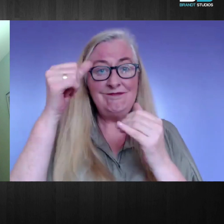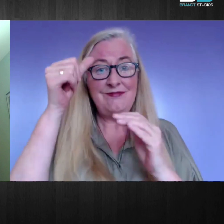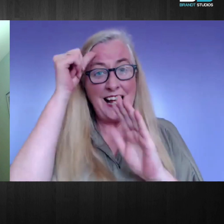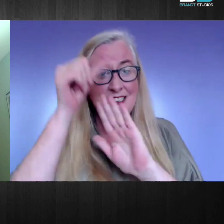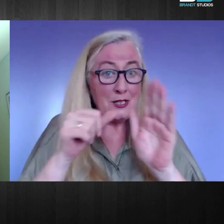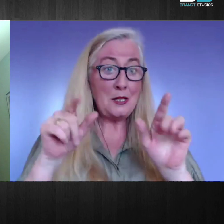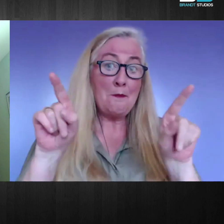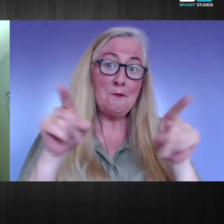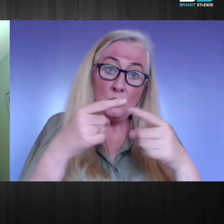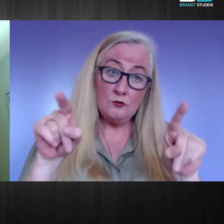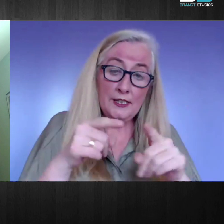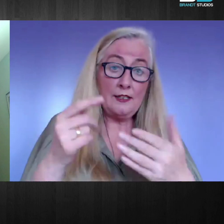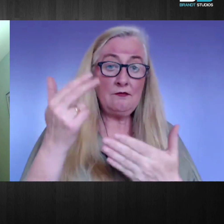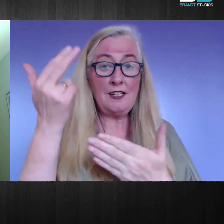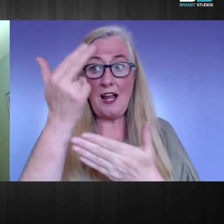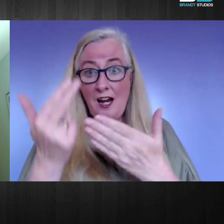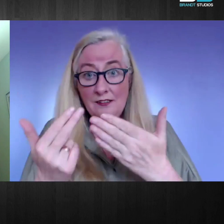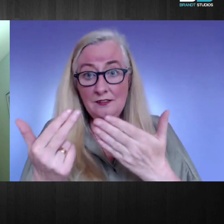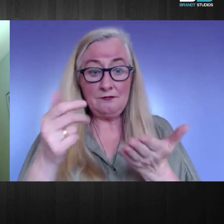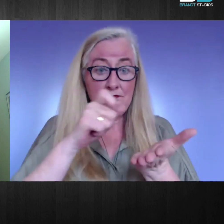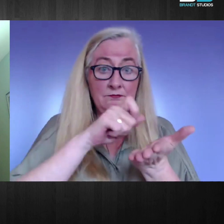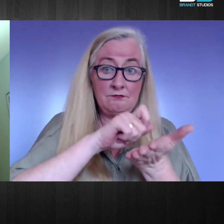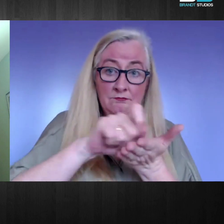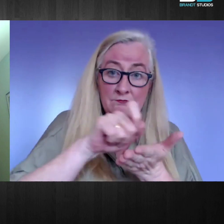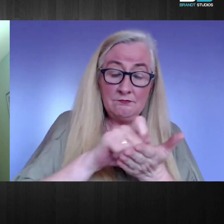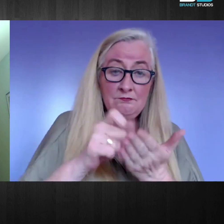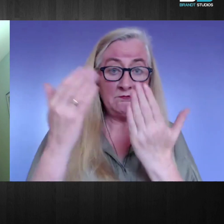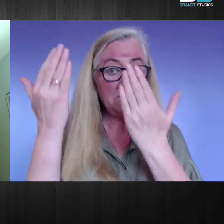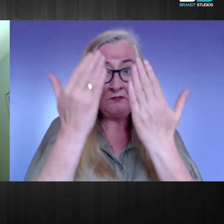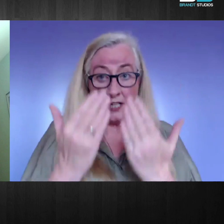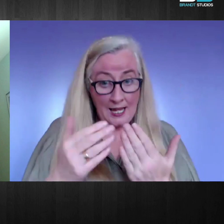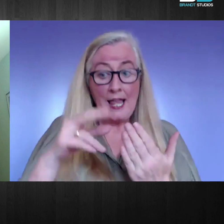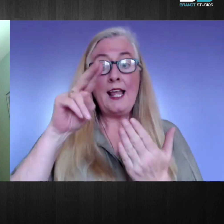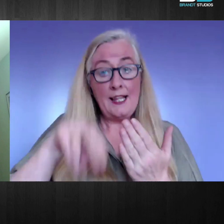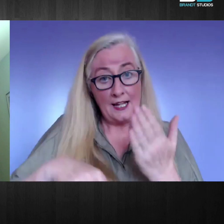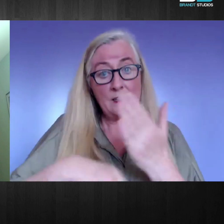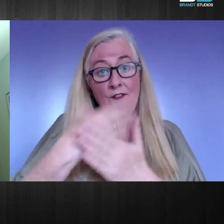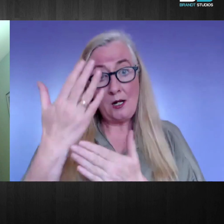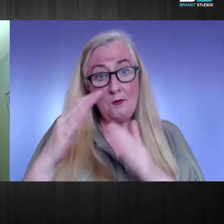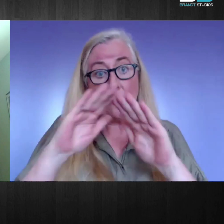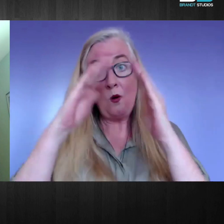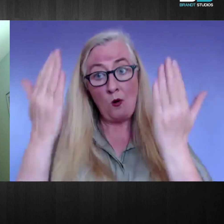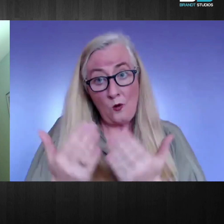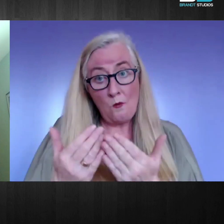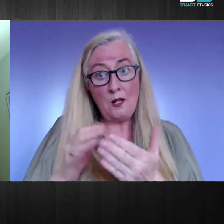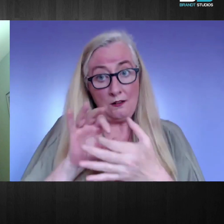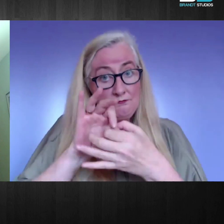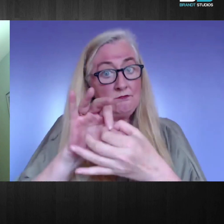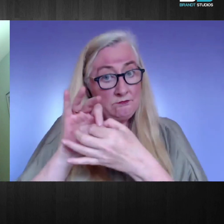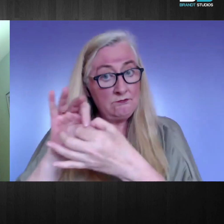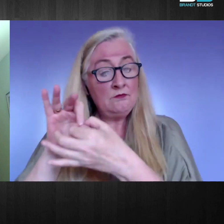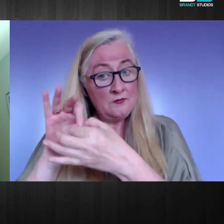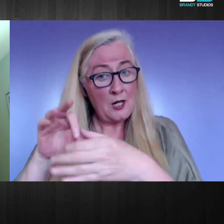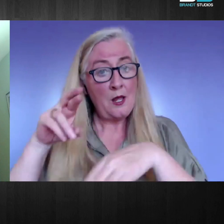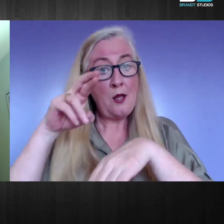literature have the potential to develop these global competencies that are increasingly required in the 21st